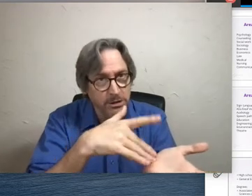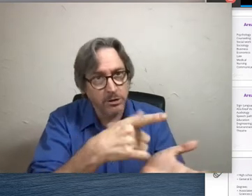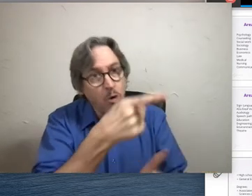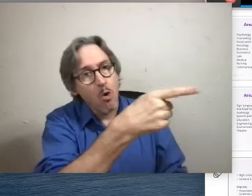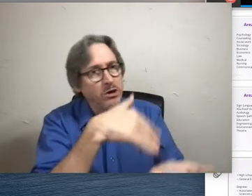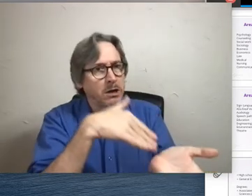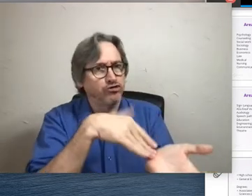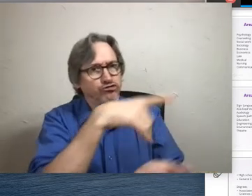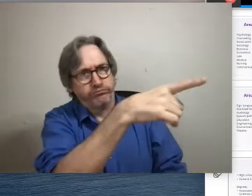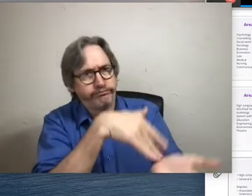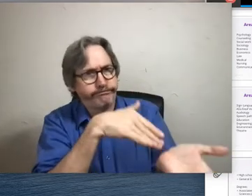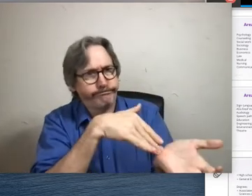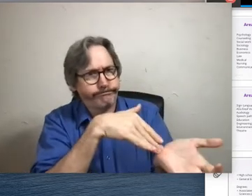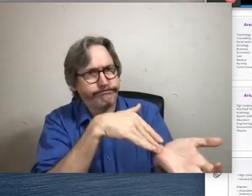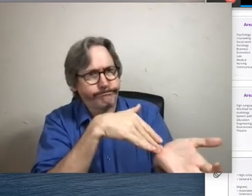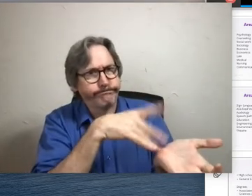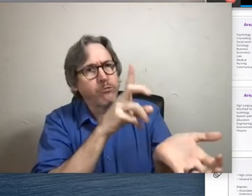doctor